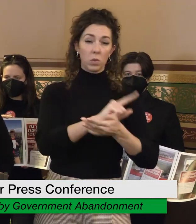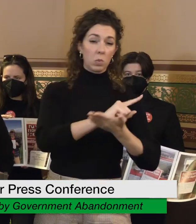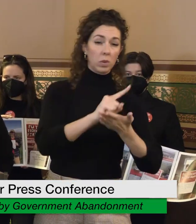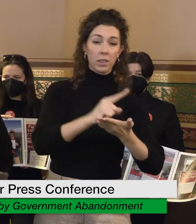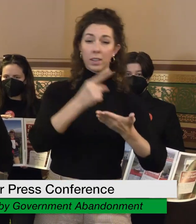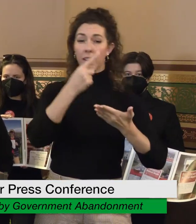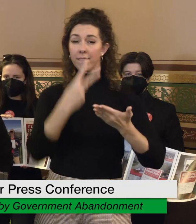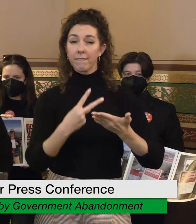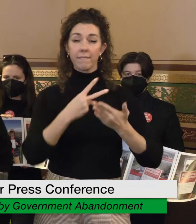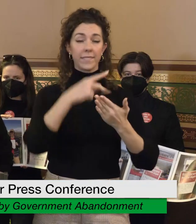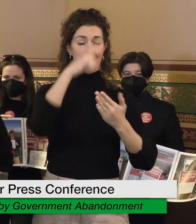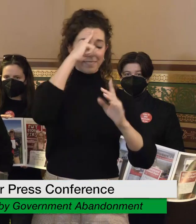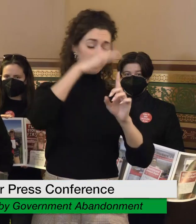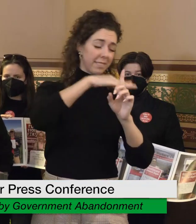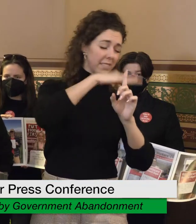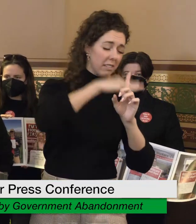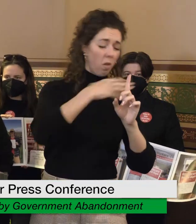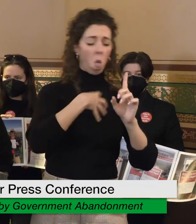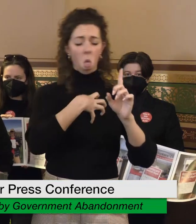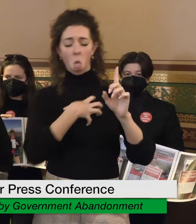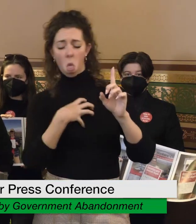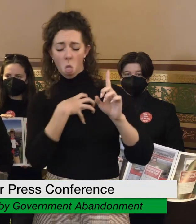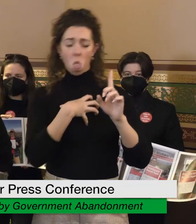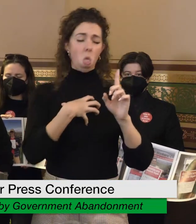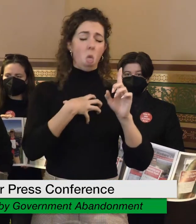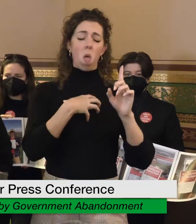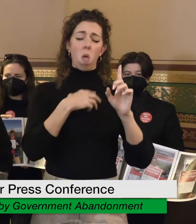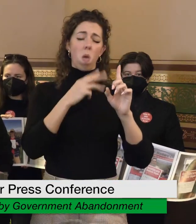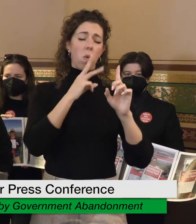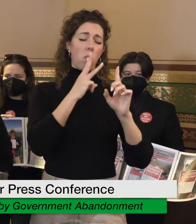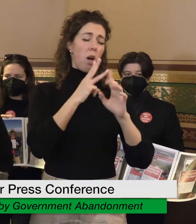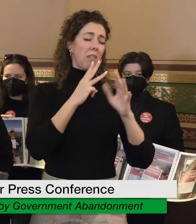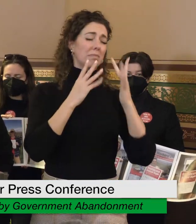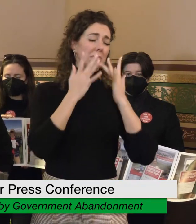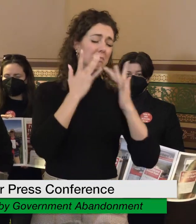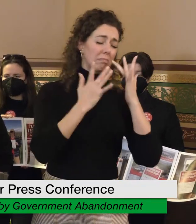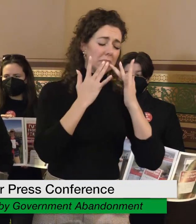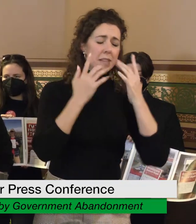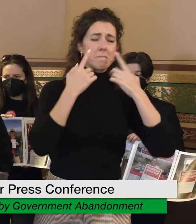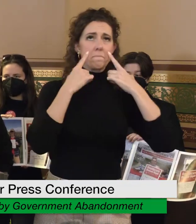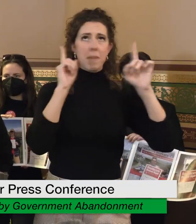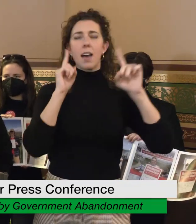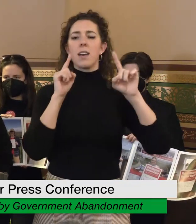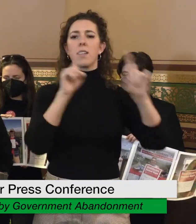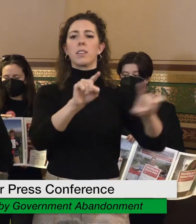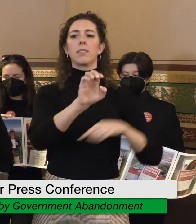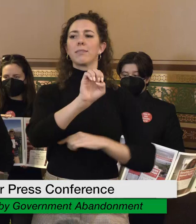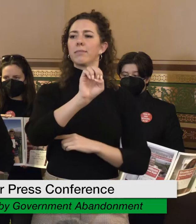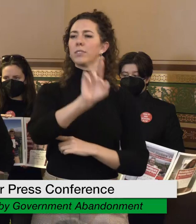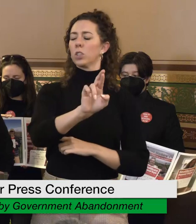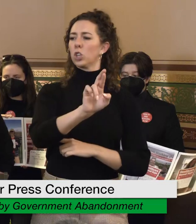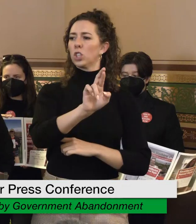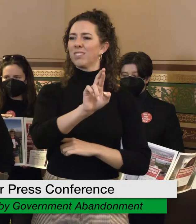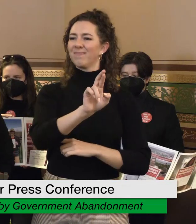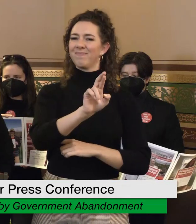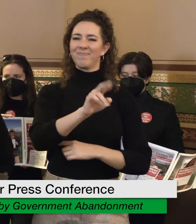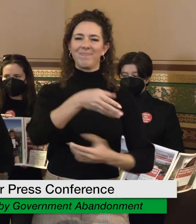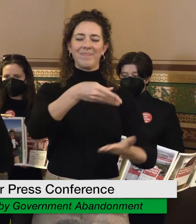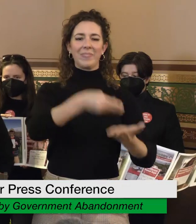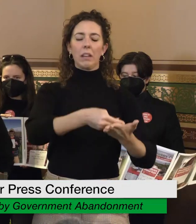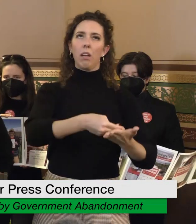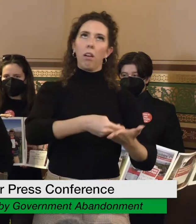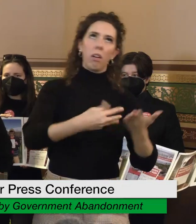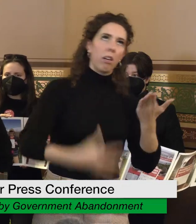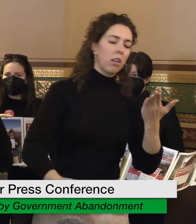fevers, nausea, and dehydration before I let myself go into the emergency room and incur the expense. That